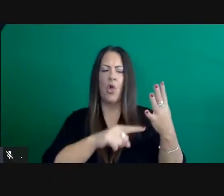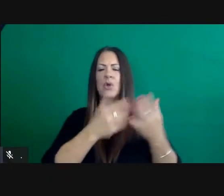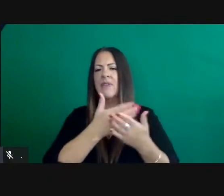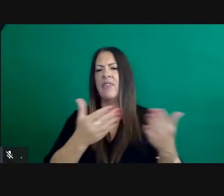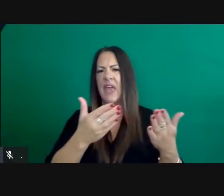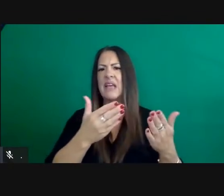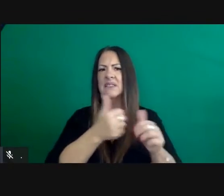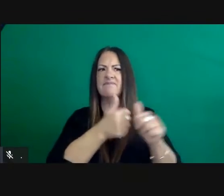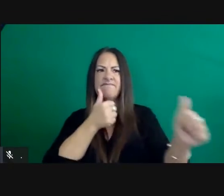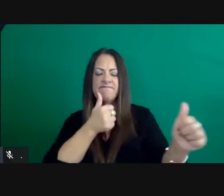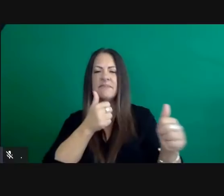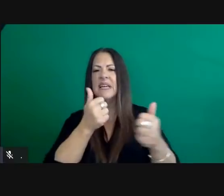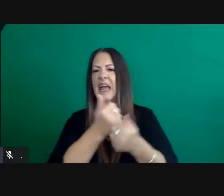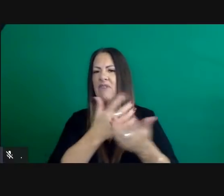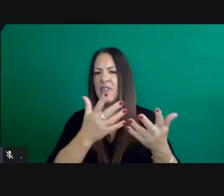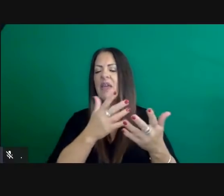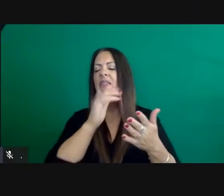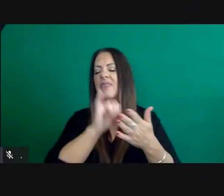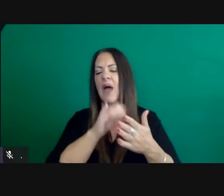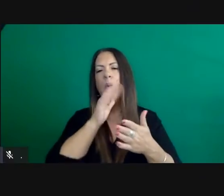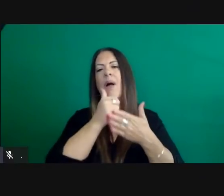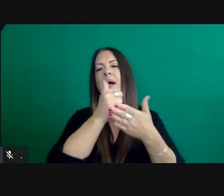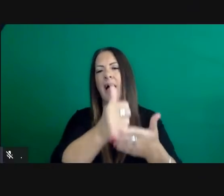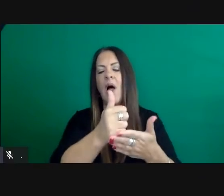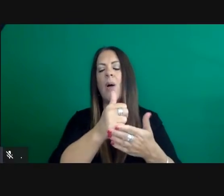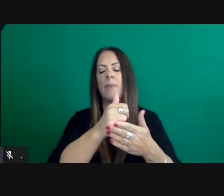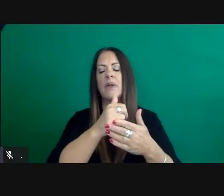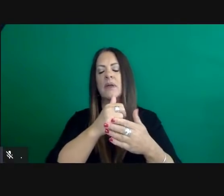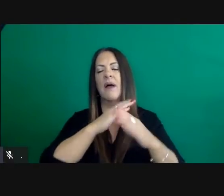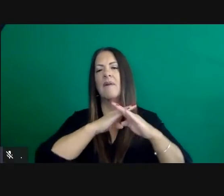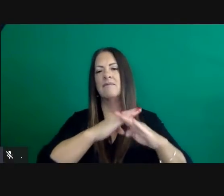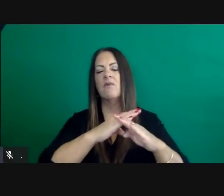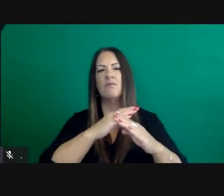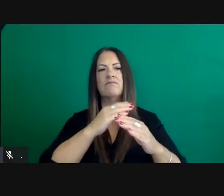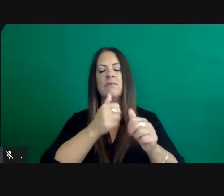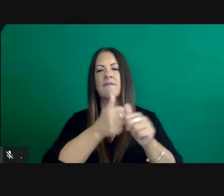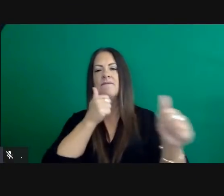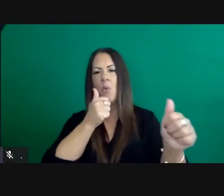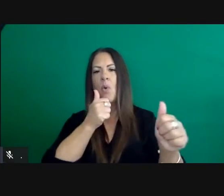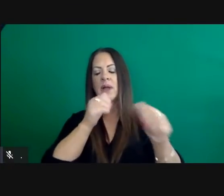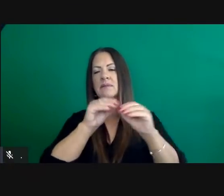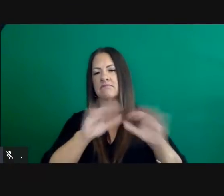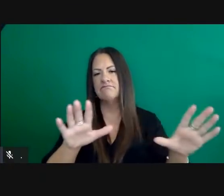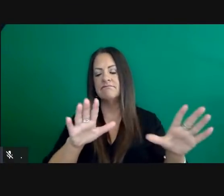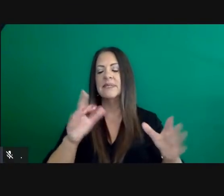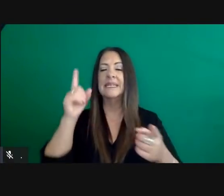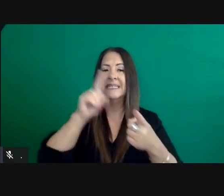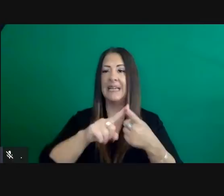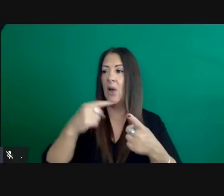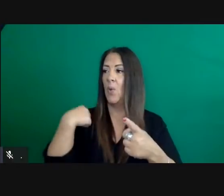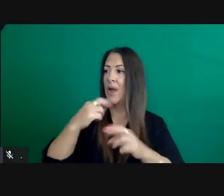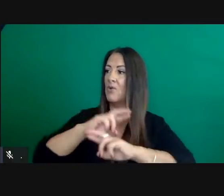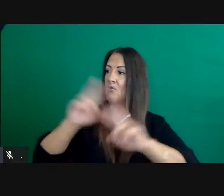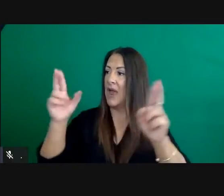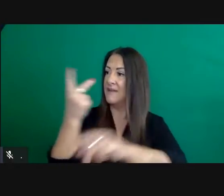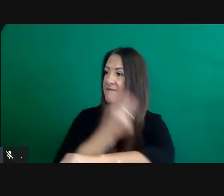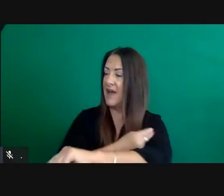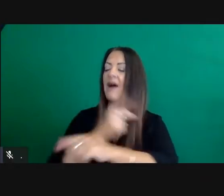them until we have safe and effective treatments and vaccination in California. Catherine Ho,